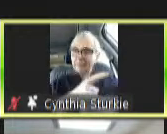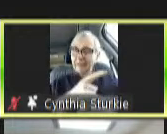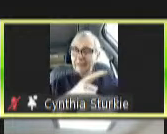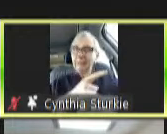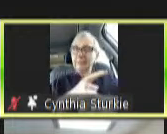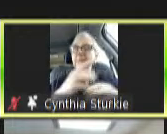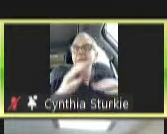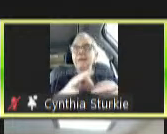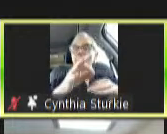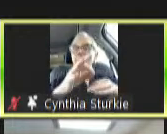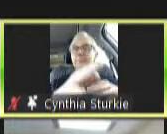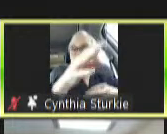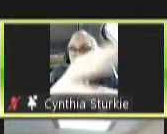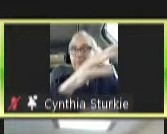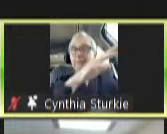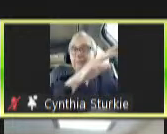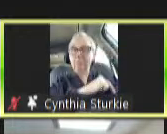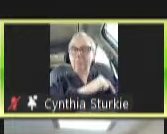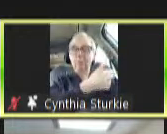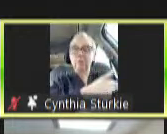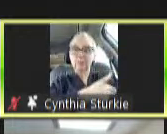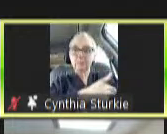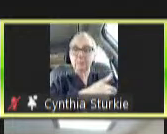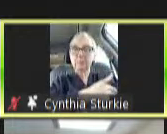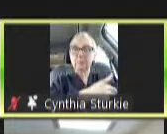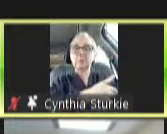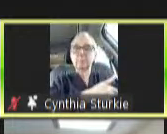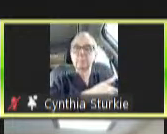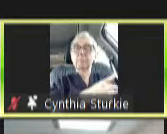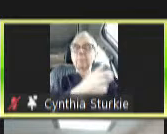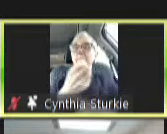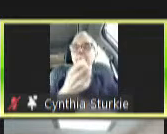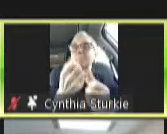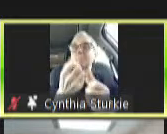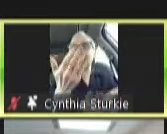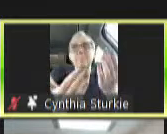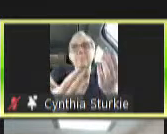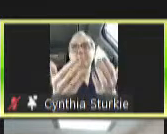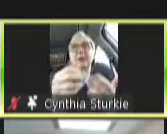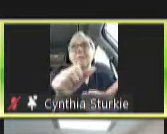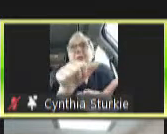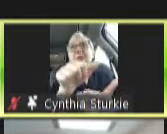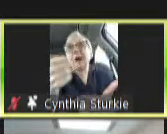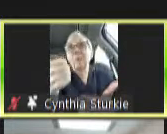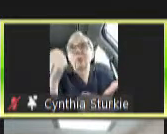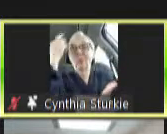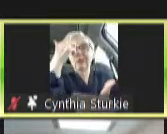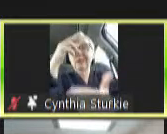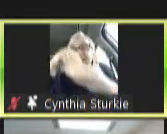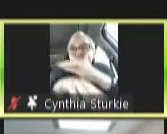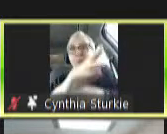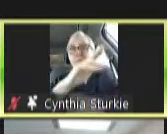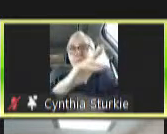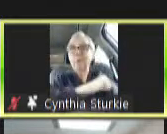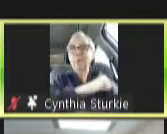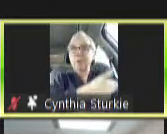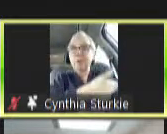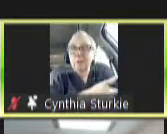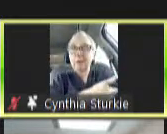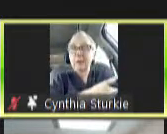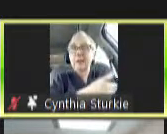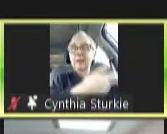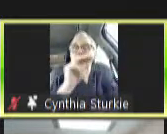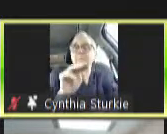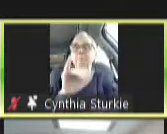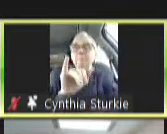their hospitalization, and even for those that may have something else causing their hospitalization and mild COVID-19